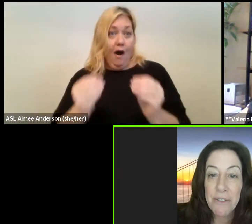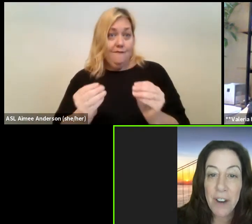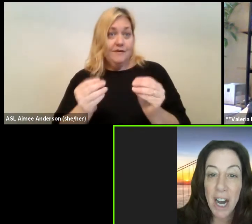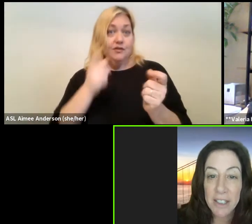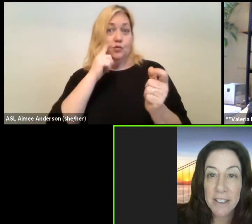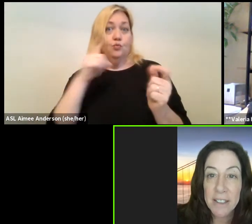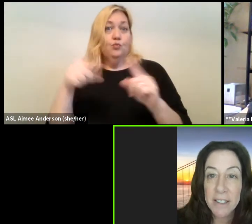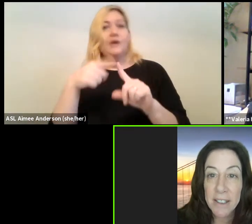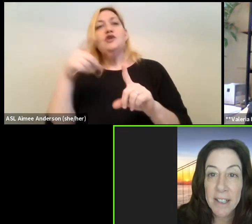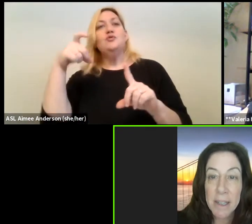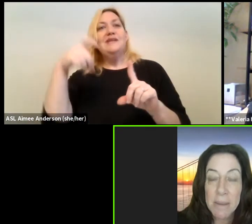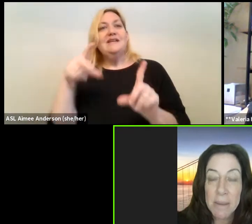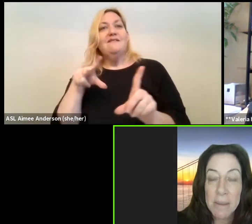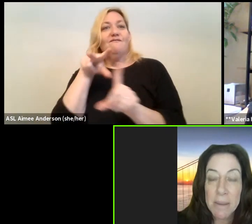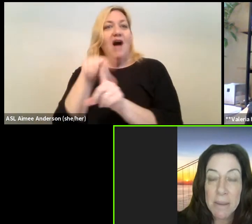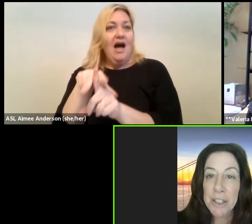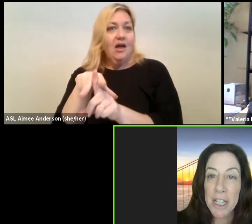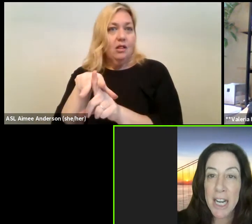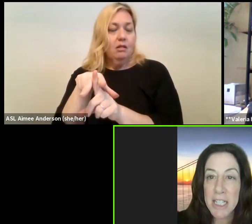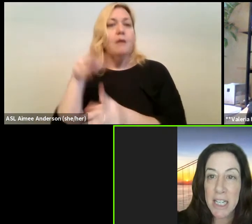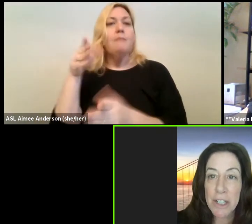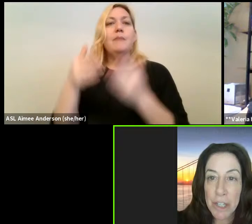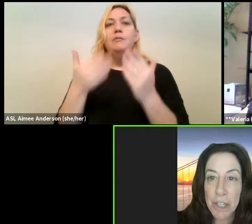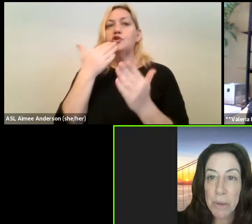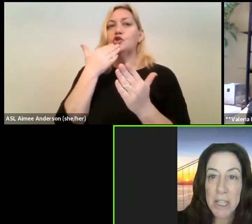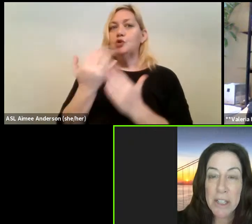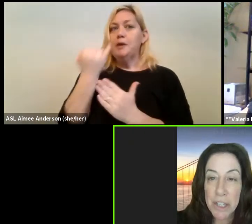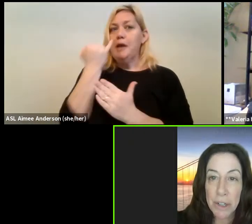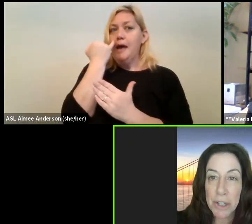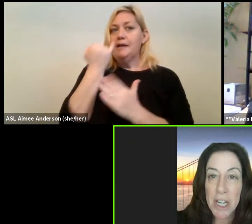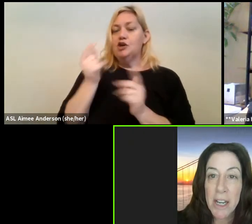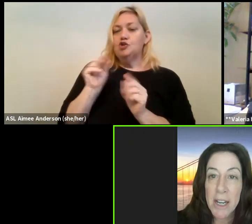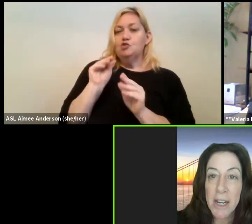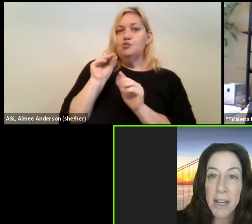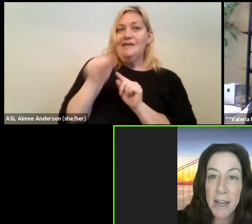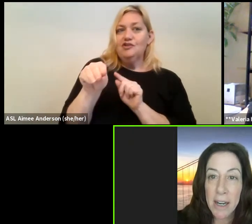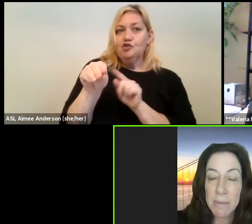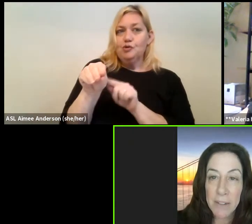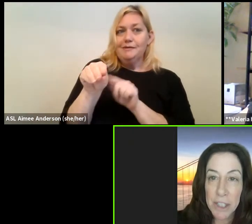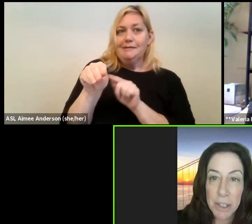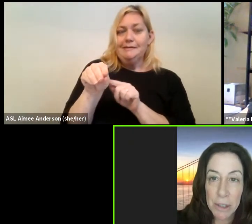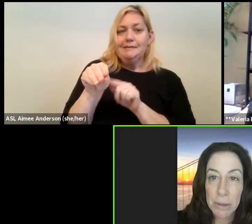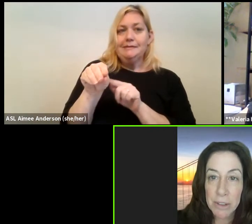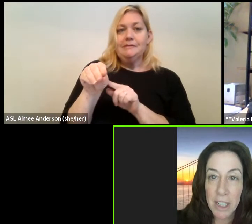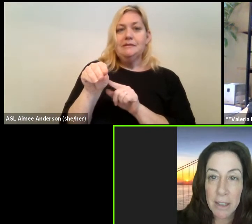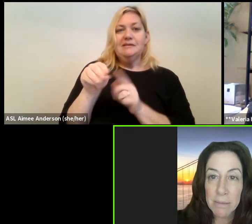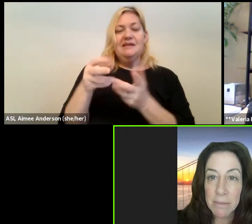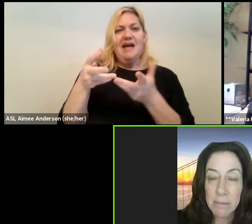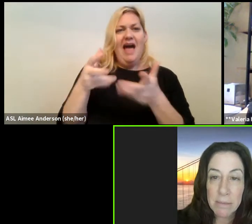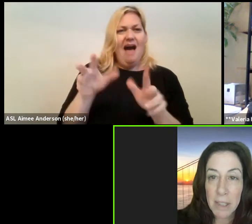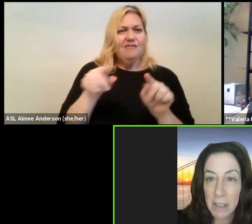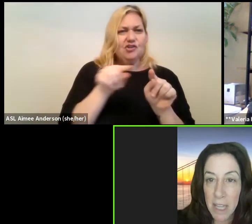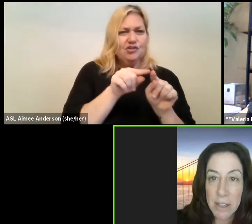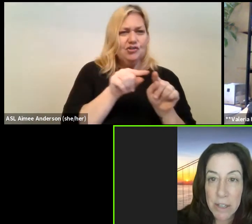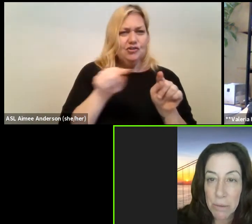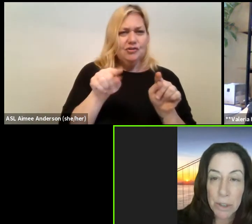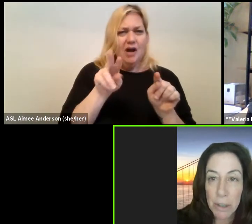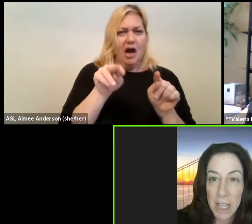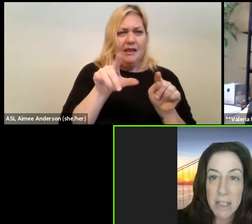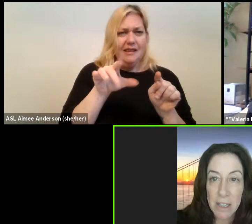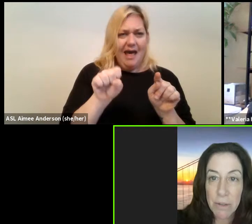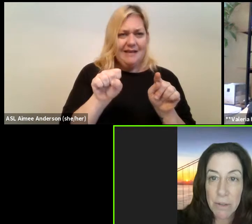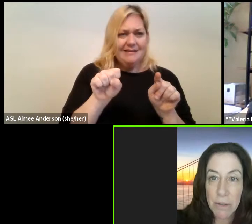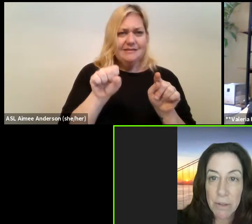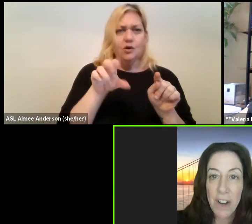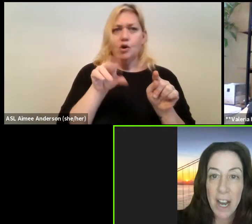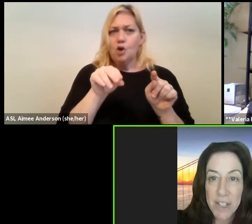need to file, it might be a good idea to insert after you do unless or no